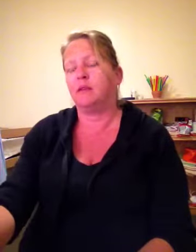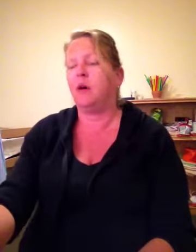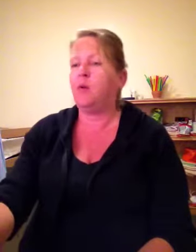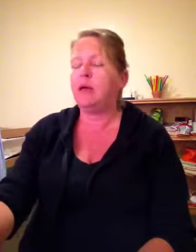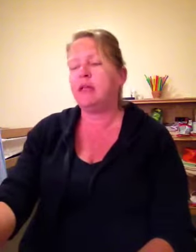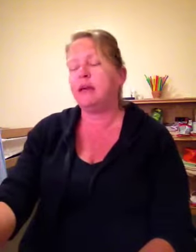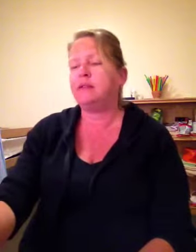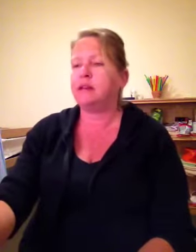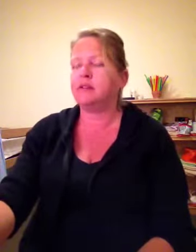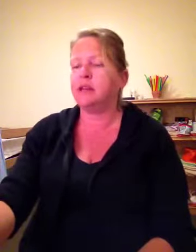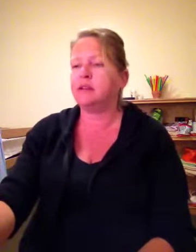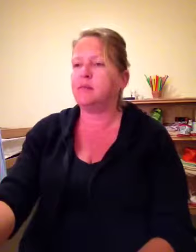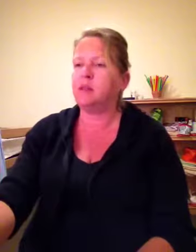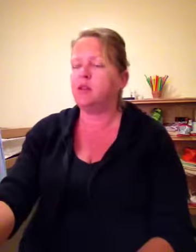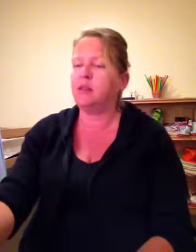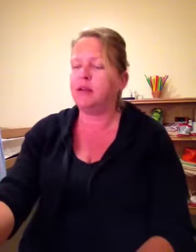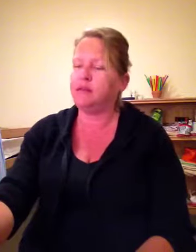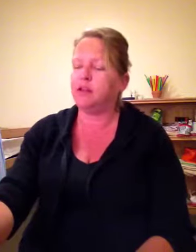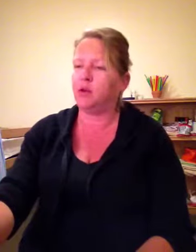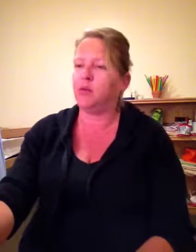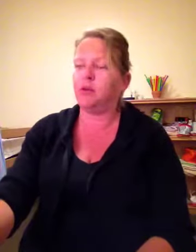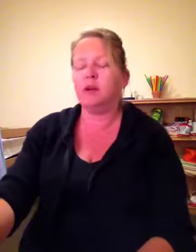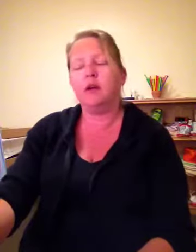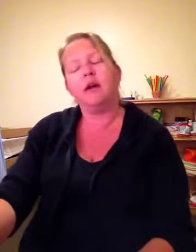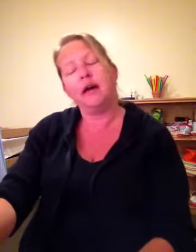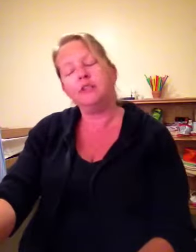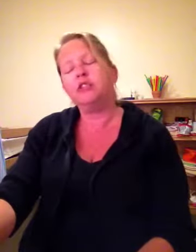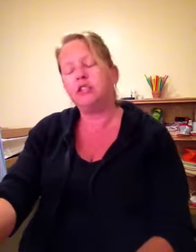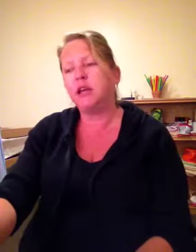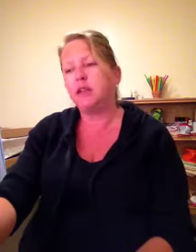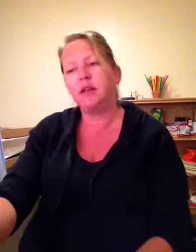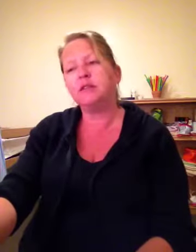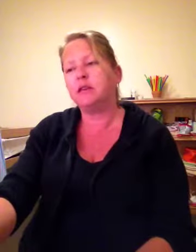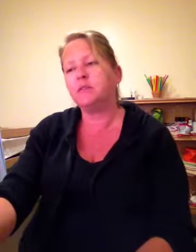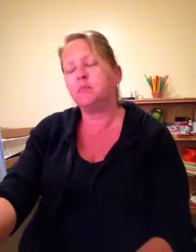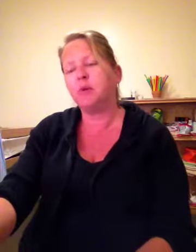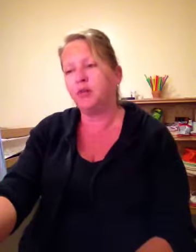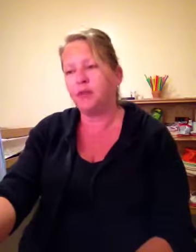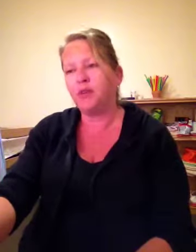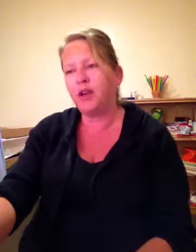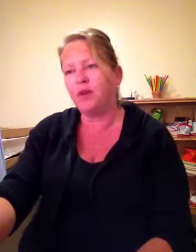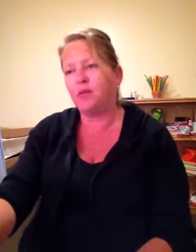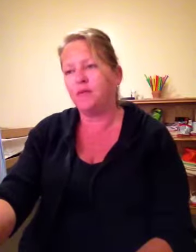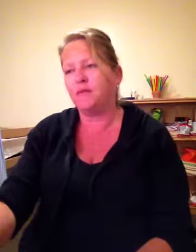Oh, Ben, that sounds like something you'd love to do. Actually, Shelley, I think it sounds perfect for you.